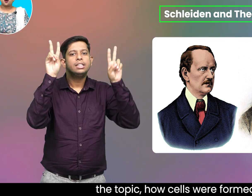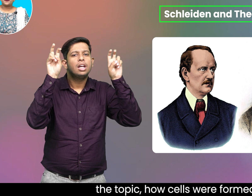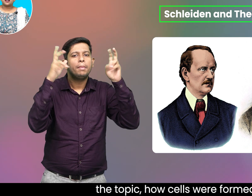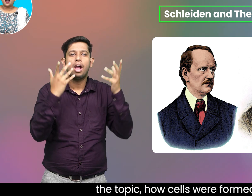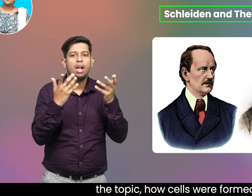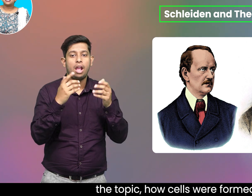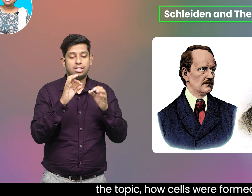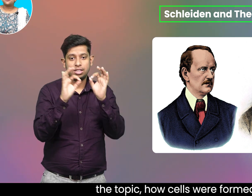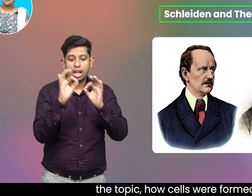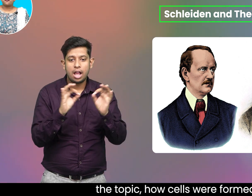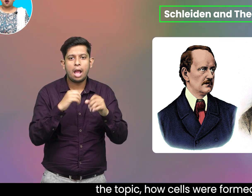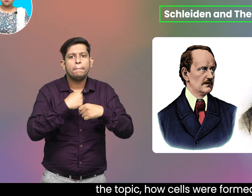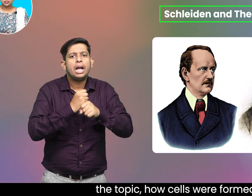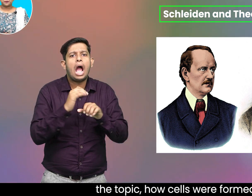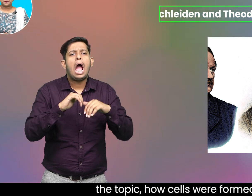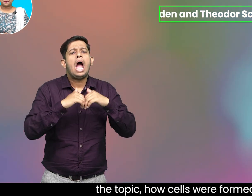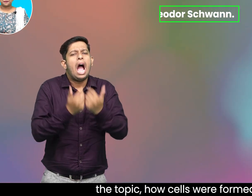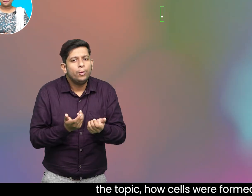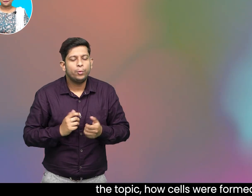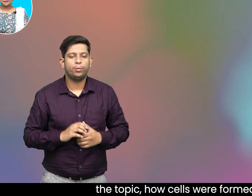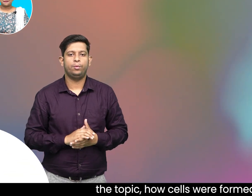the topic how cells were formed.